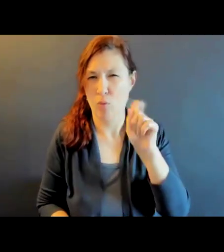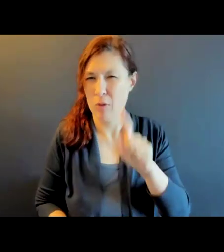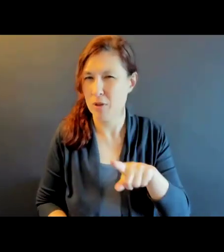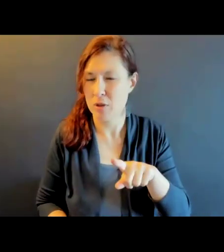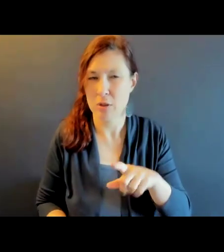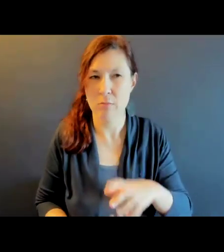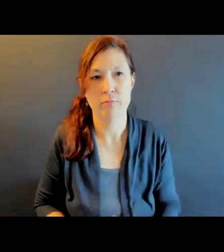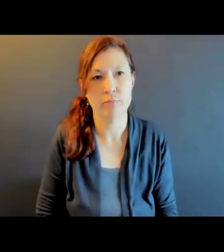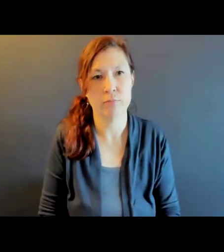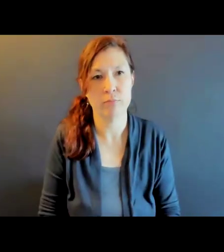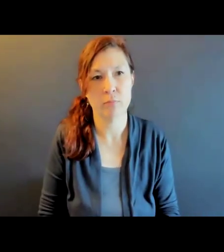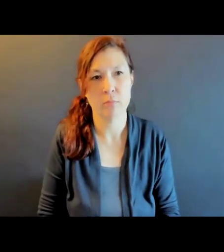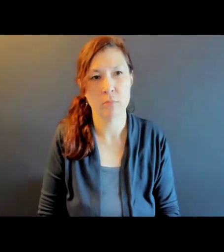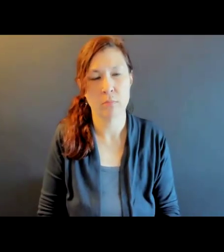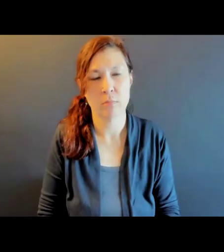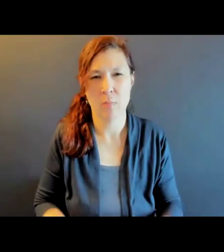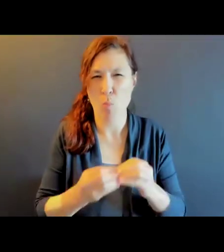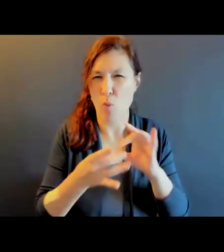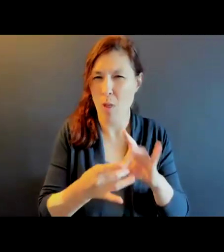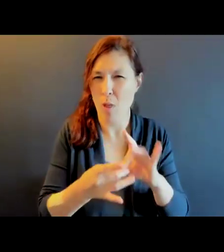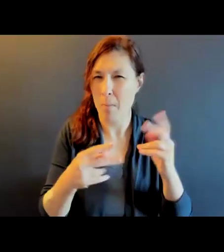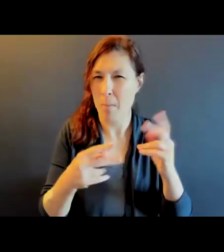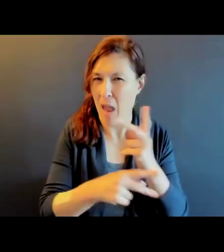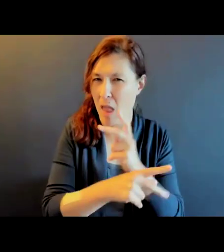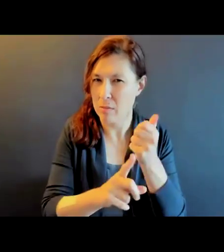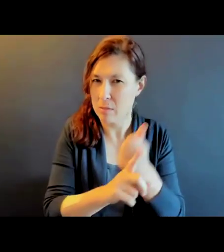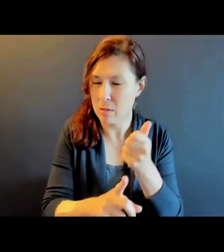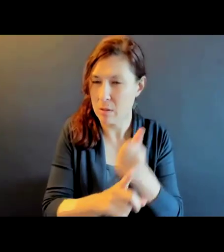is mathematical or it is